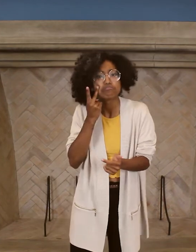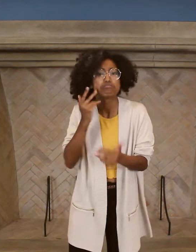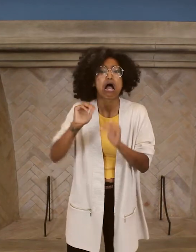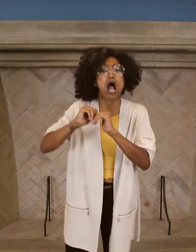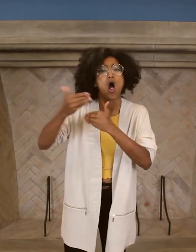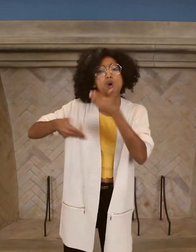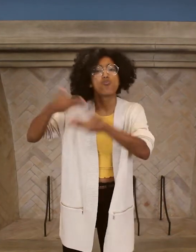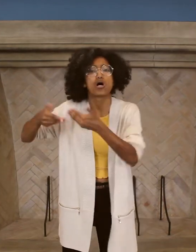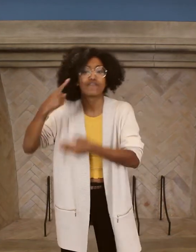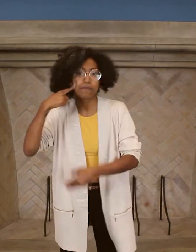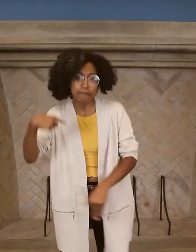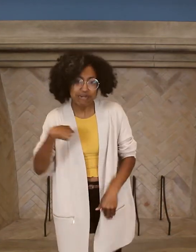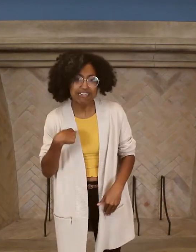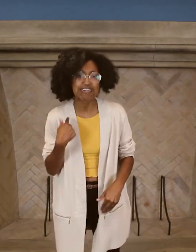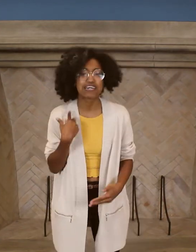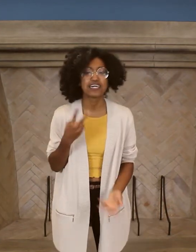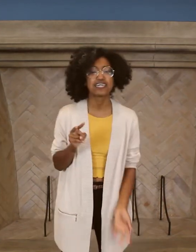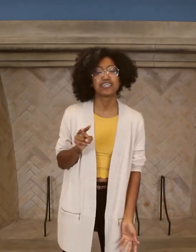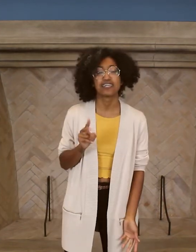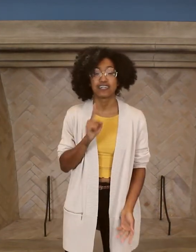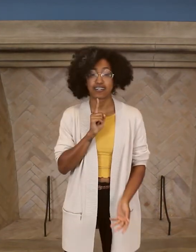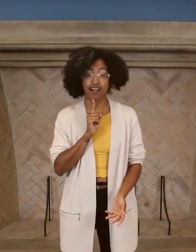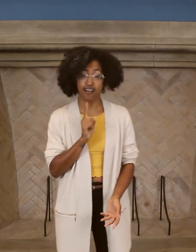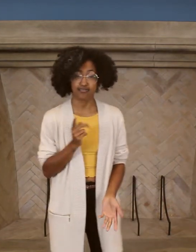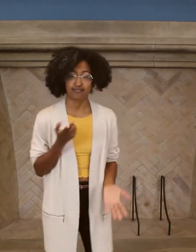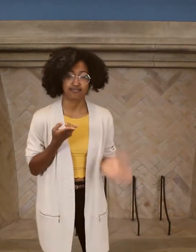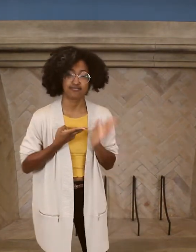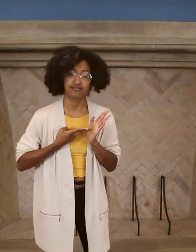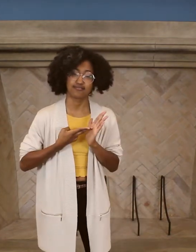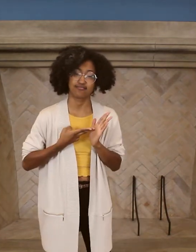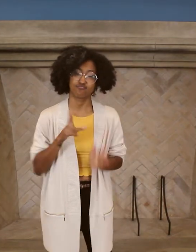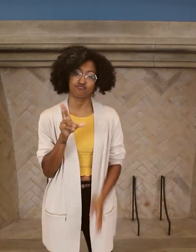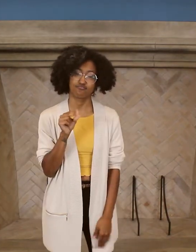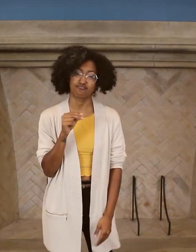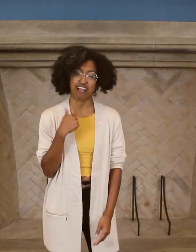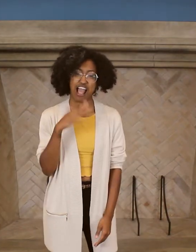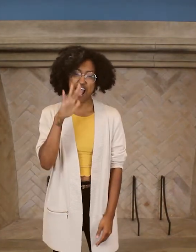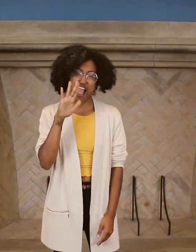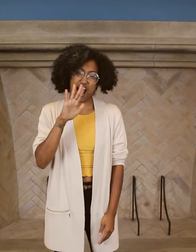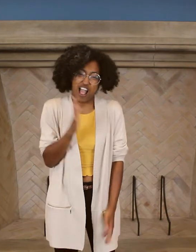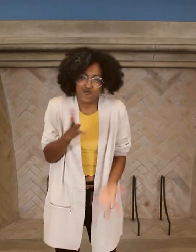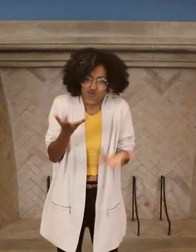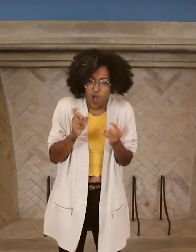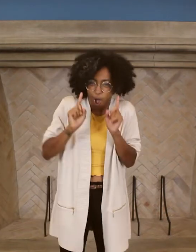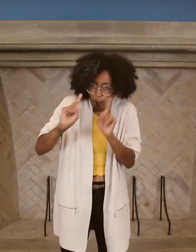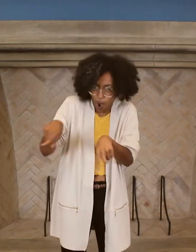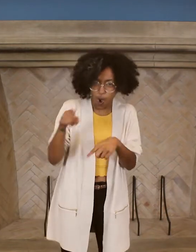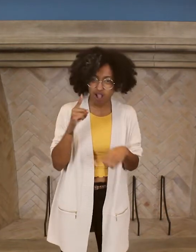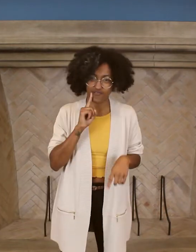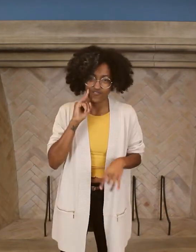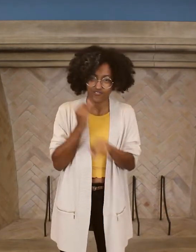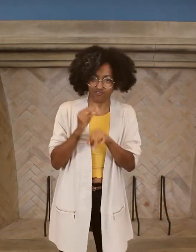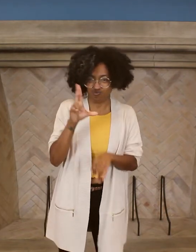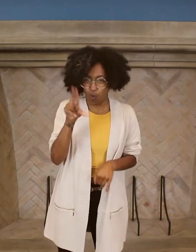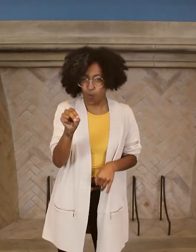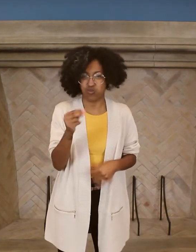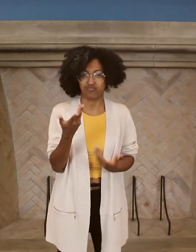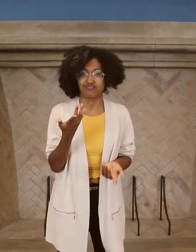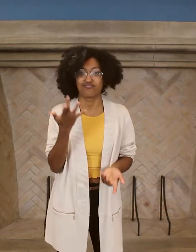me. Why don't you give it a try? Just see how it goes. And I was like, okay. But honestly, did I want to go to